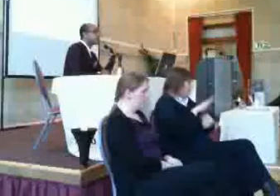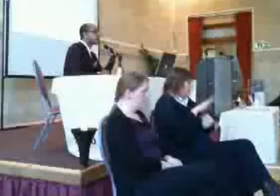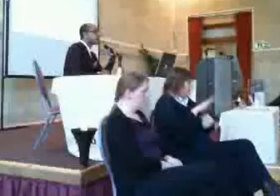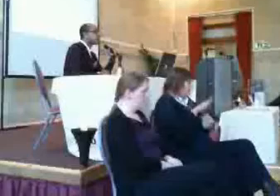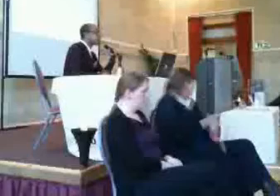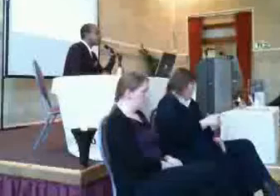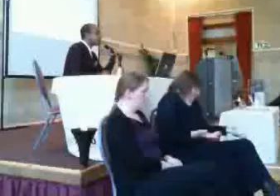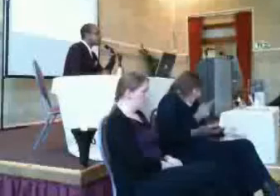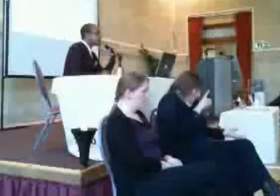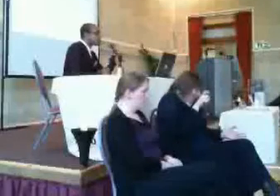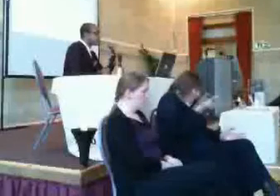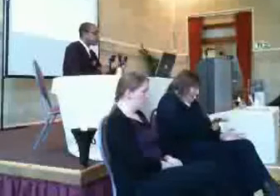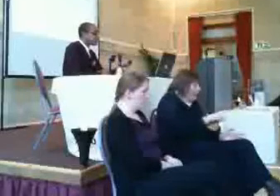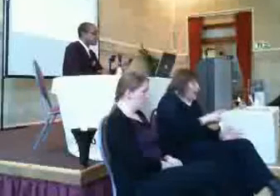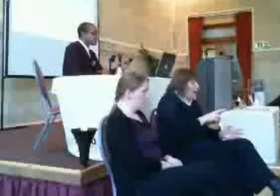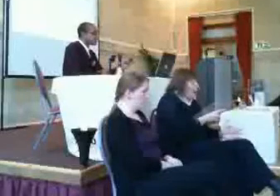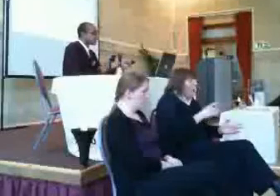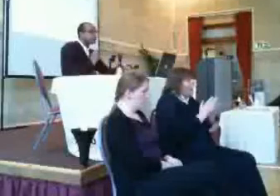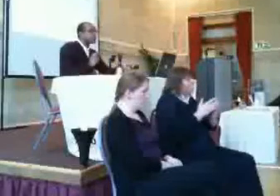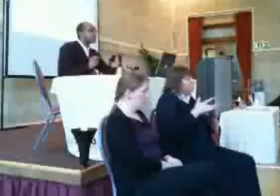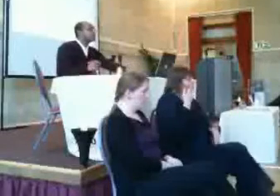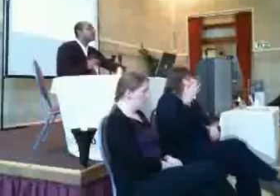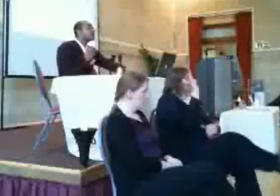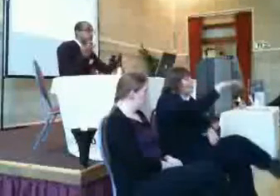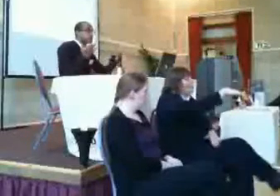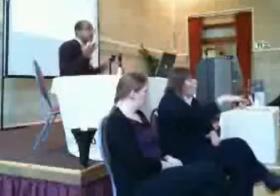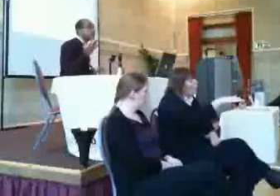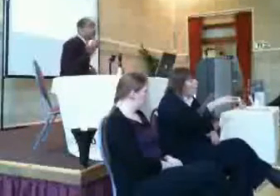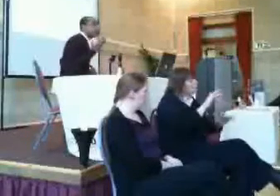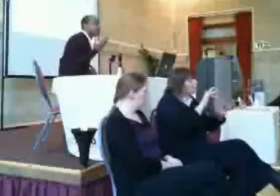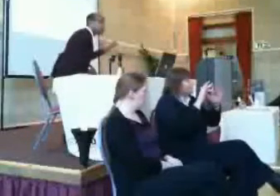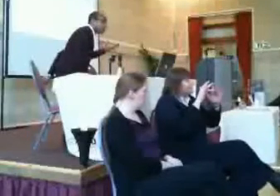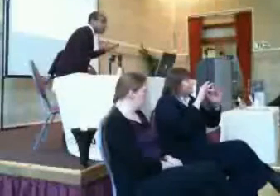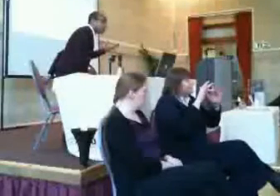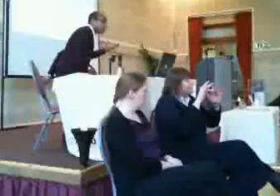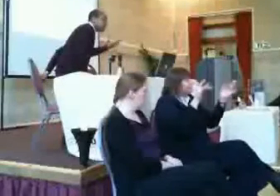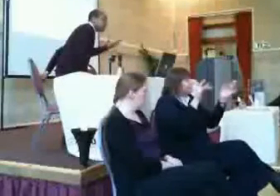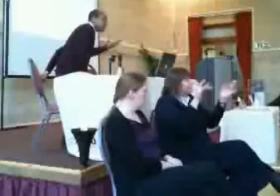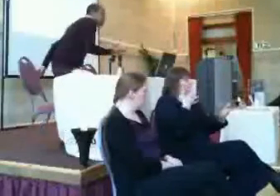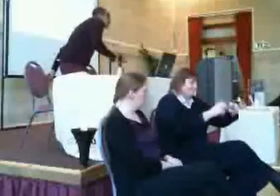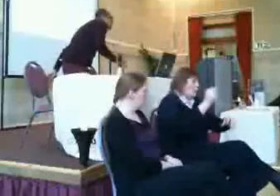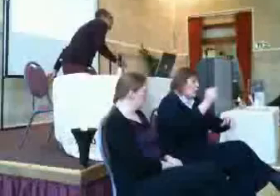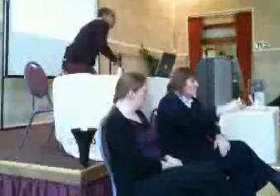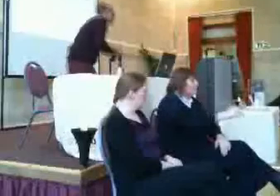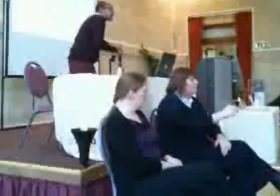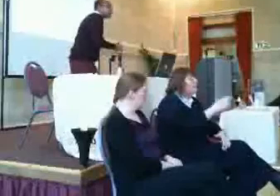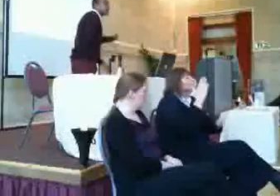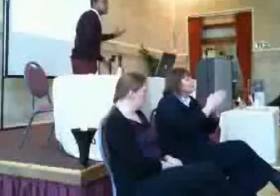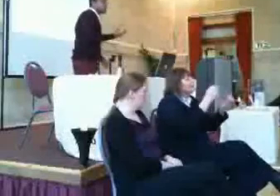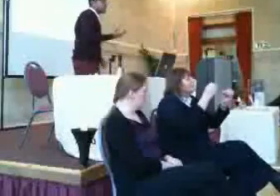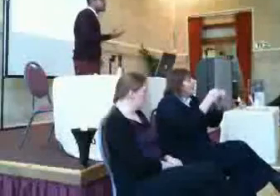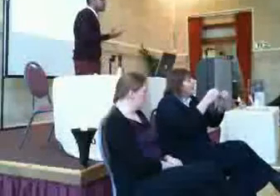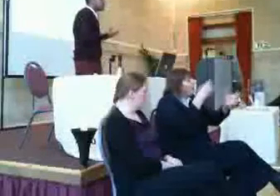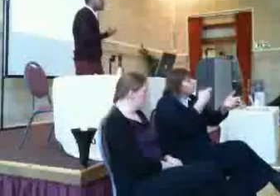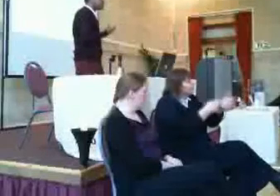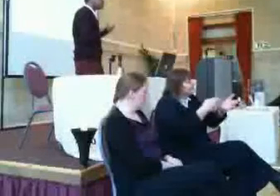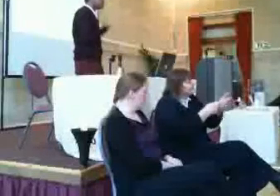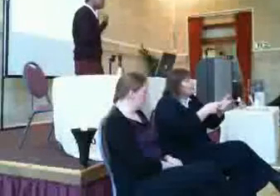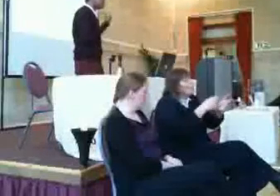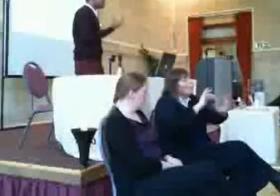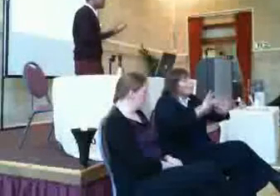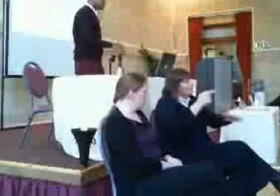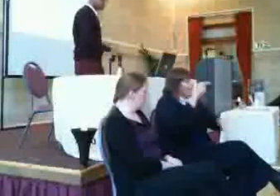up. Because if it wasn't, I'm going to put this down, if it wasn't for Bayard Rustin, it's very likely that the civil rights